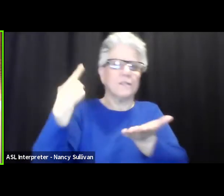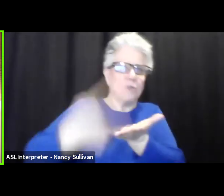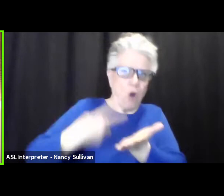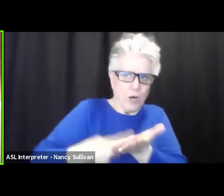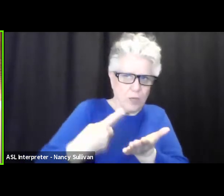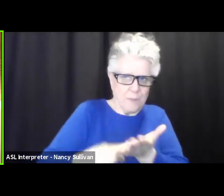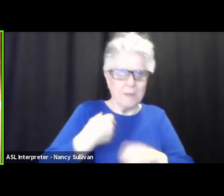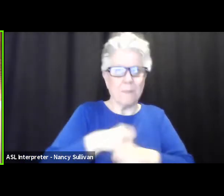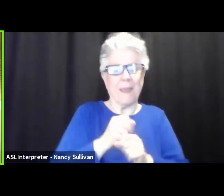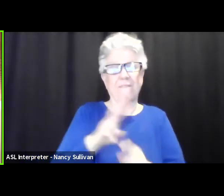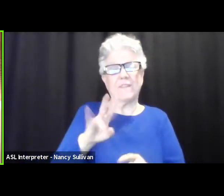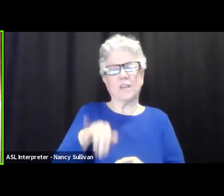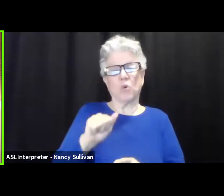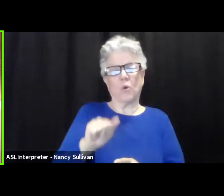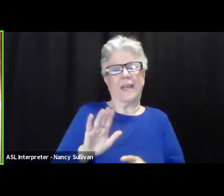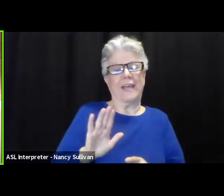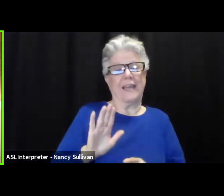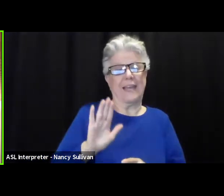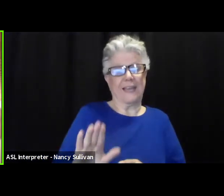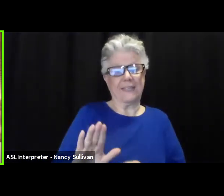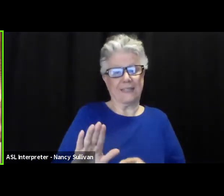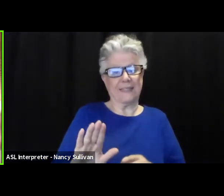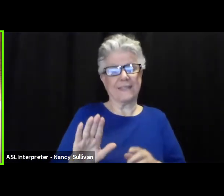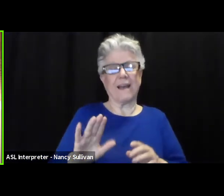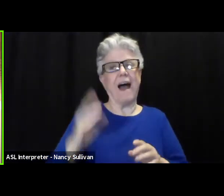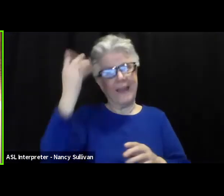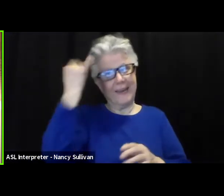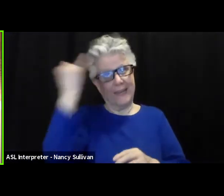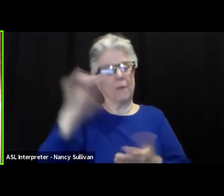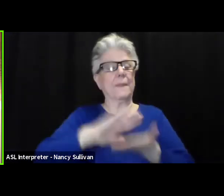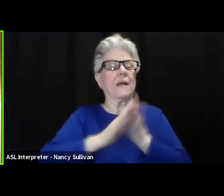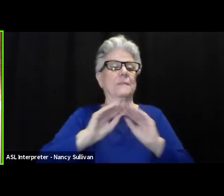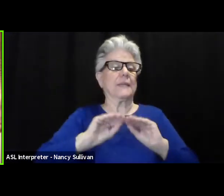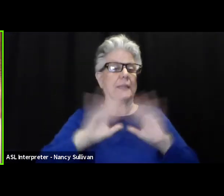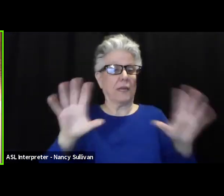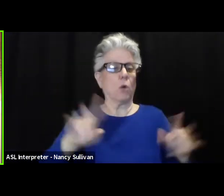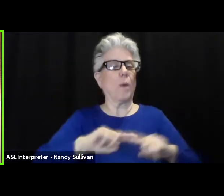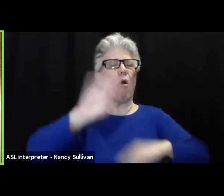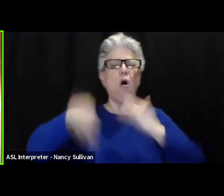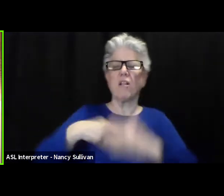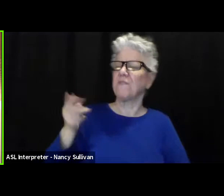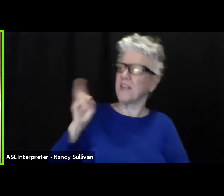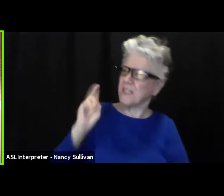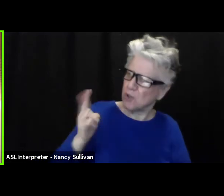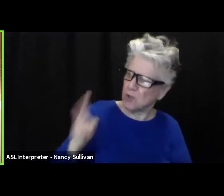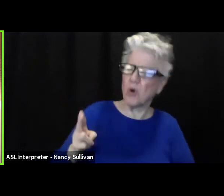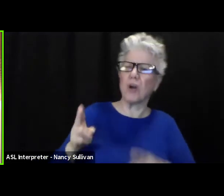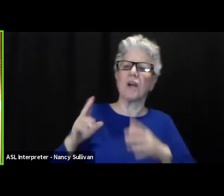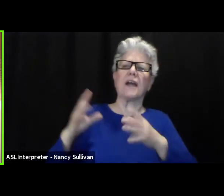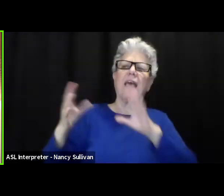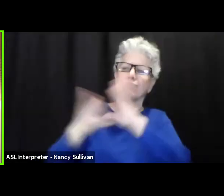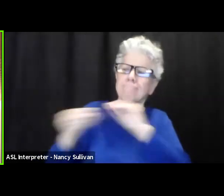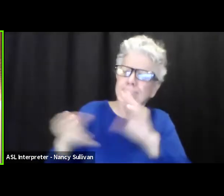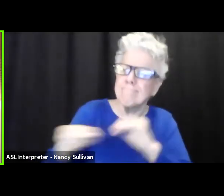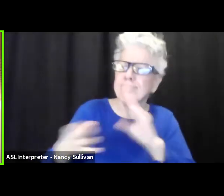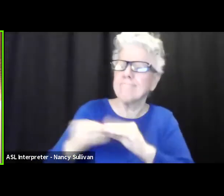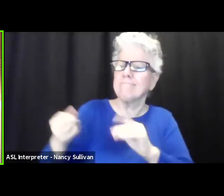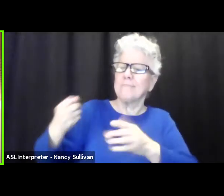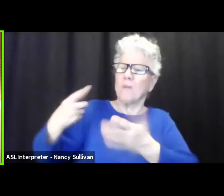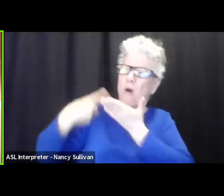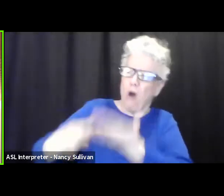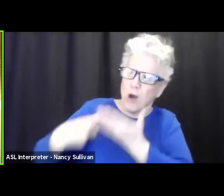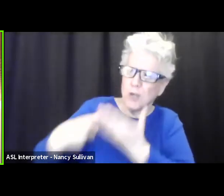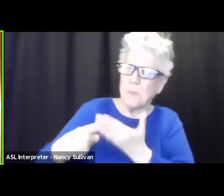eighth title becomes clear when all the historical and exegetical work that I outlined previously is taken into